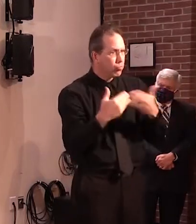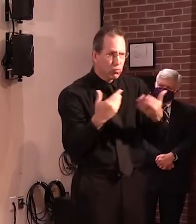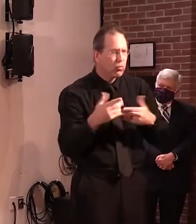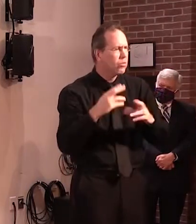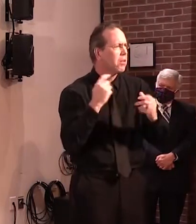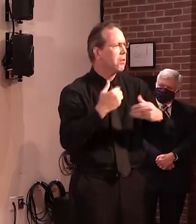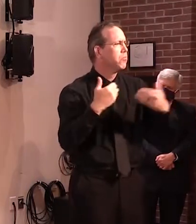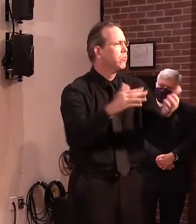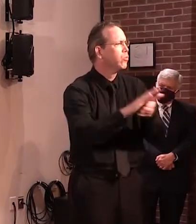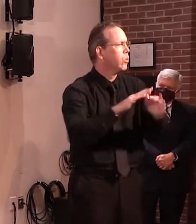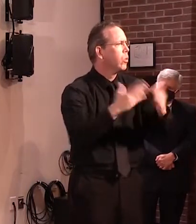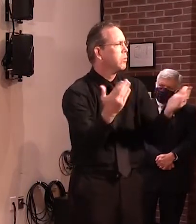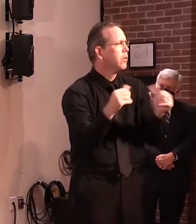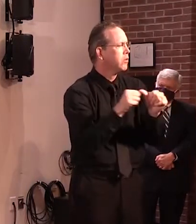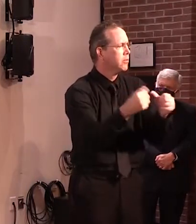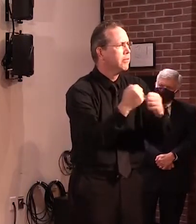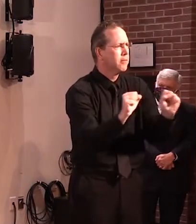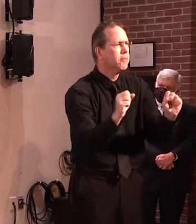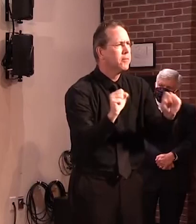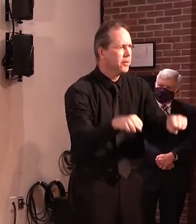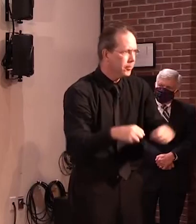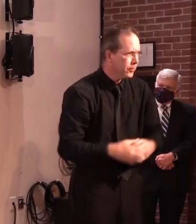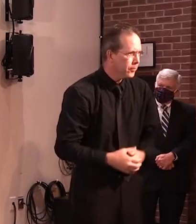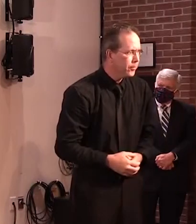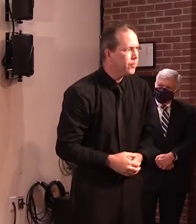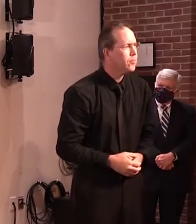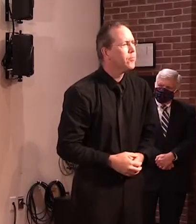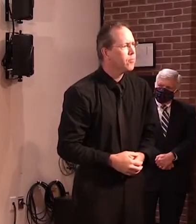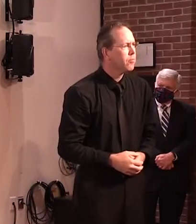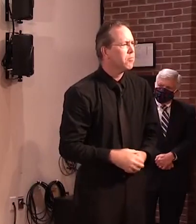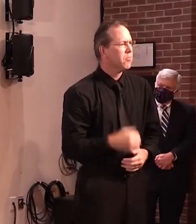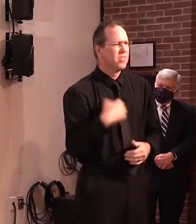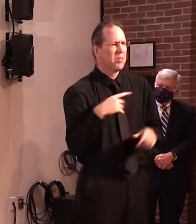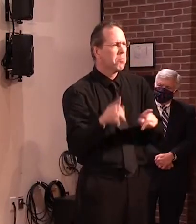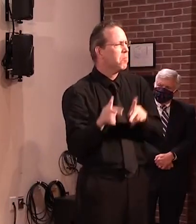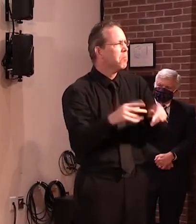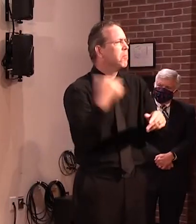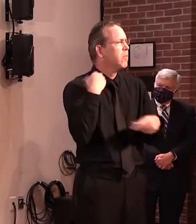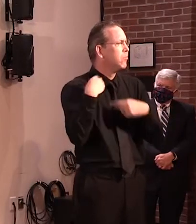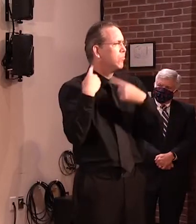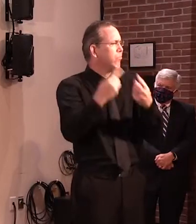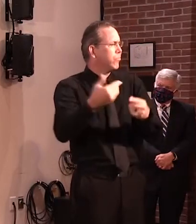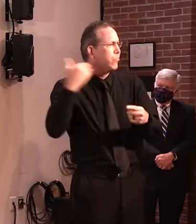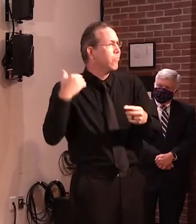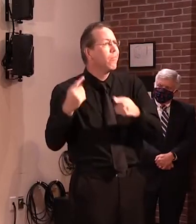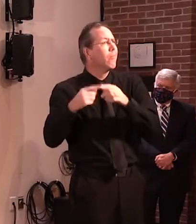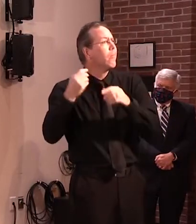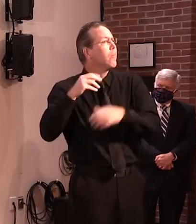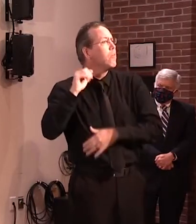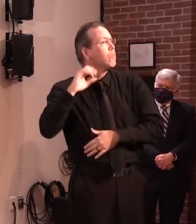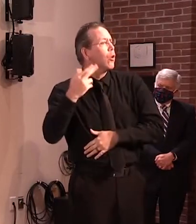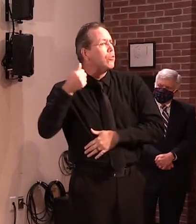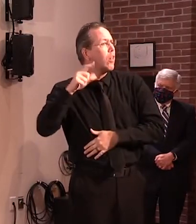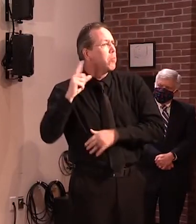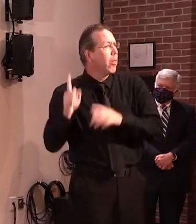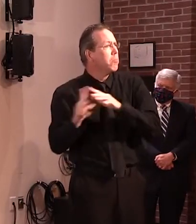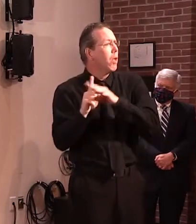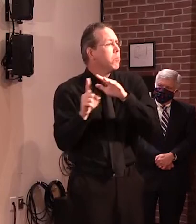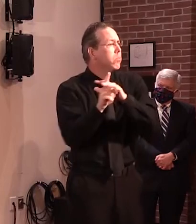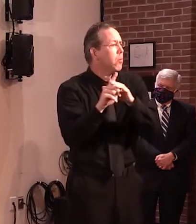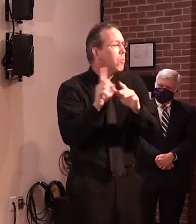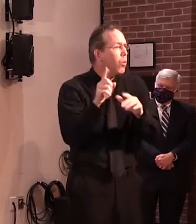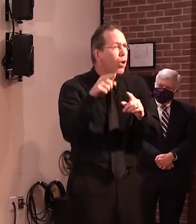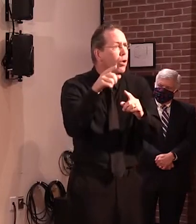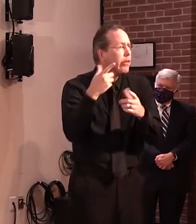work through this just as we have when cases have popped up in businesses and childcare centers. And we'll do it hand in hand with the public health